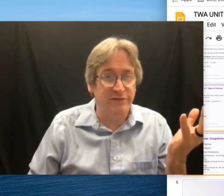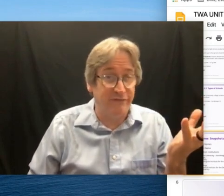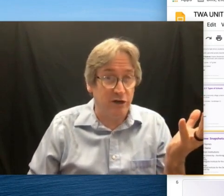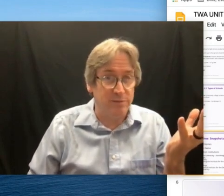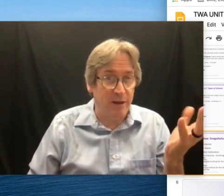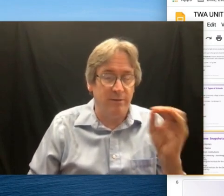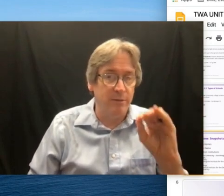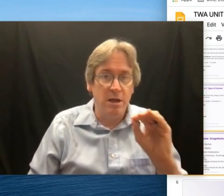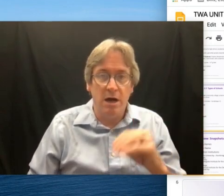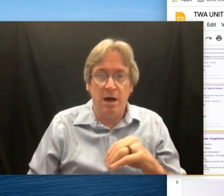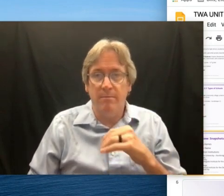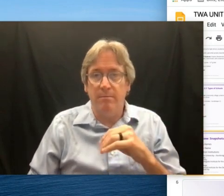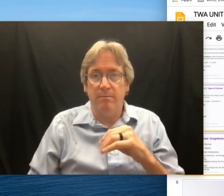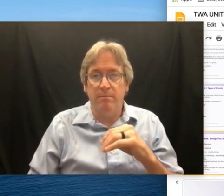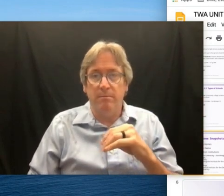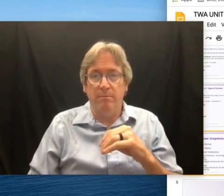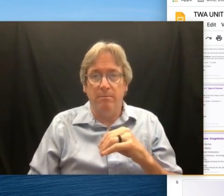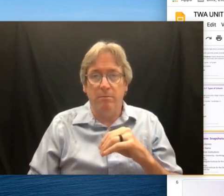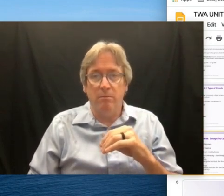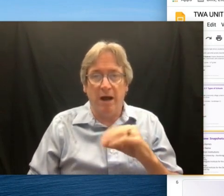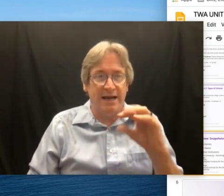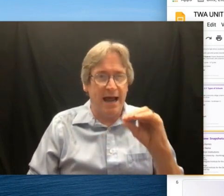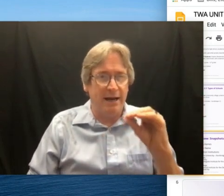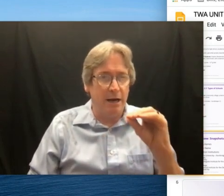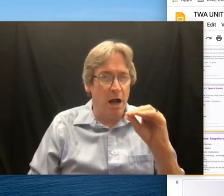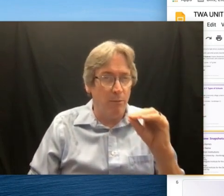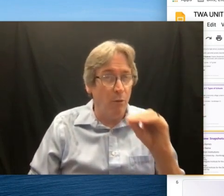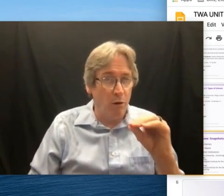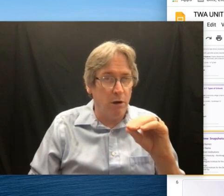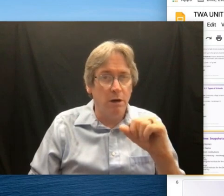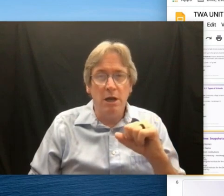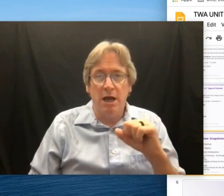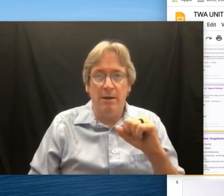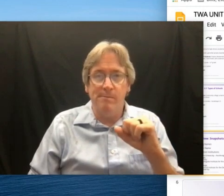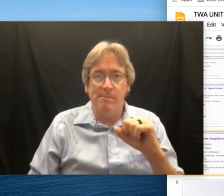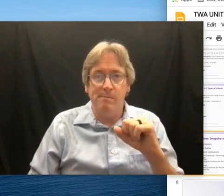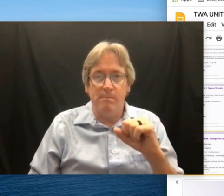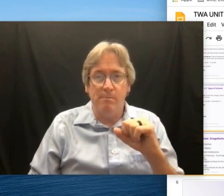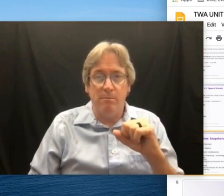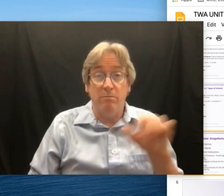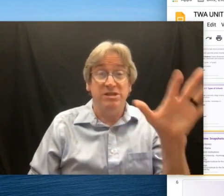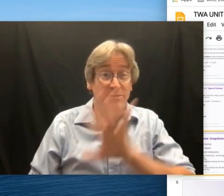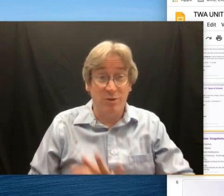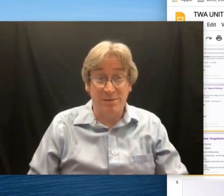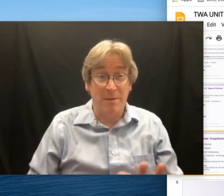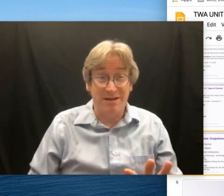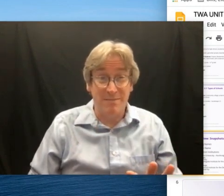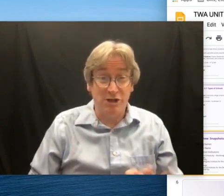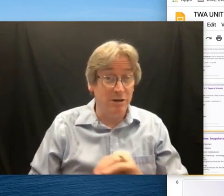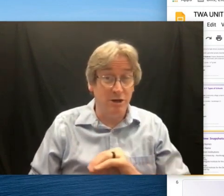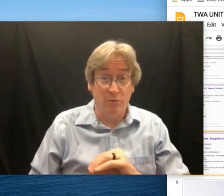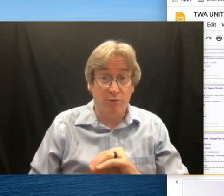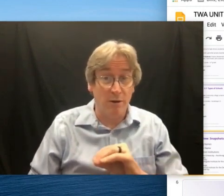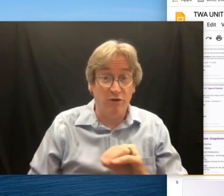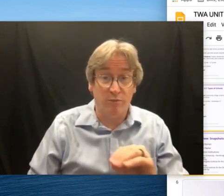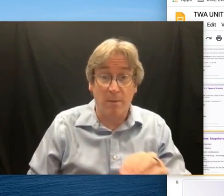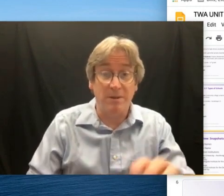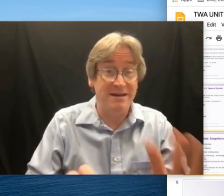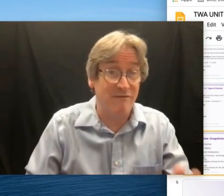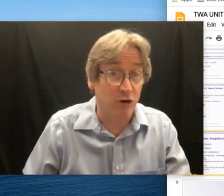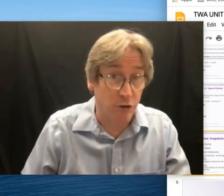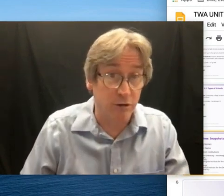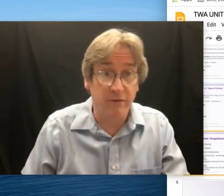Initially, just fingerspell them. I can add in a couple more. Some of the ones I'm about to mention,